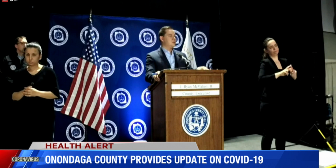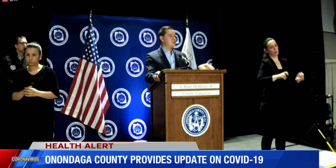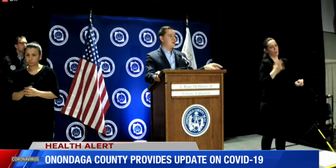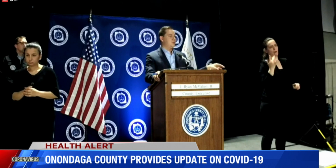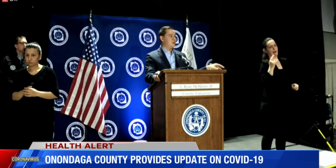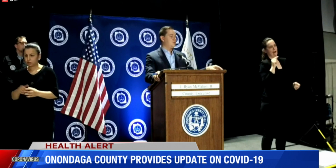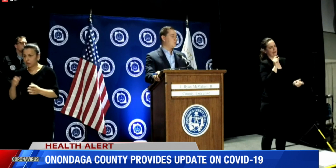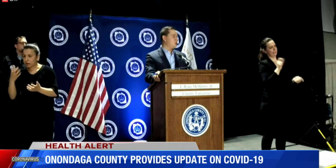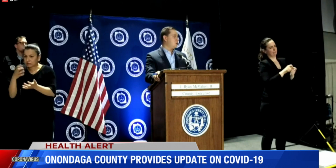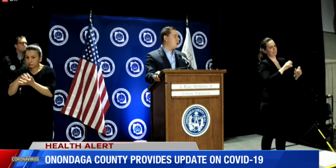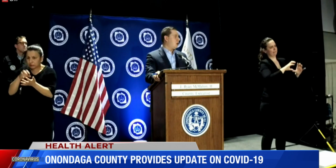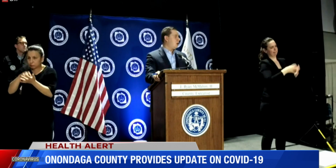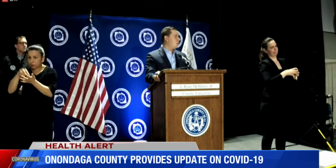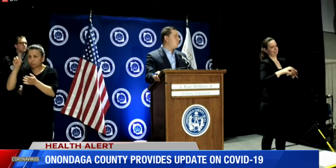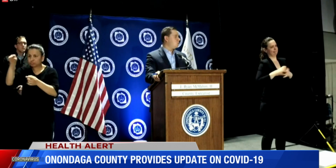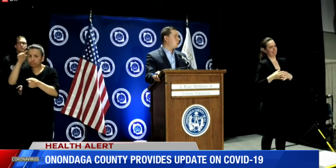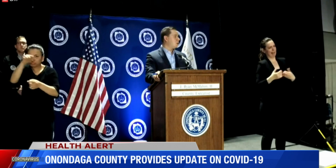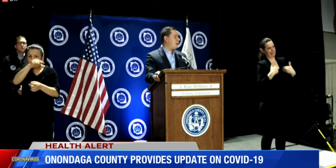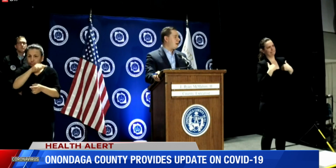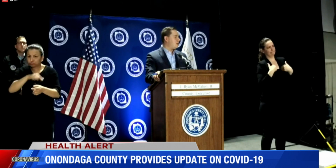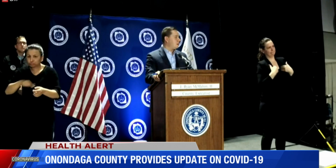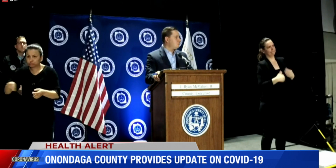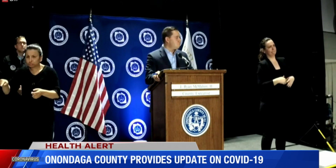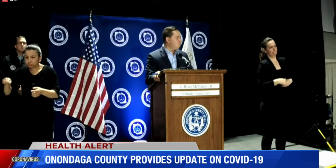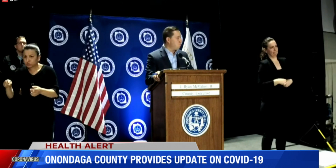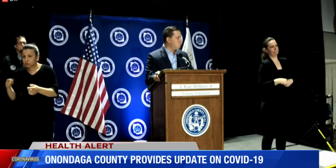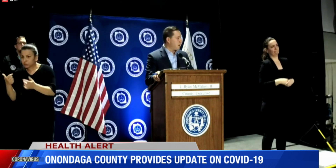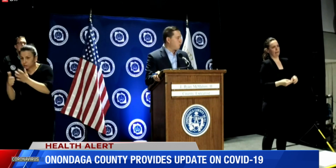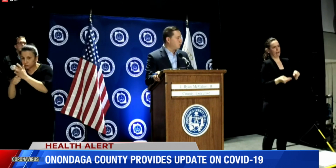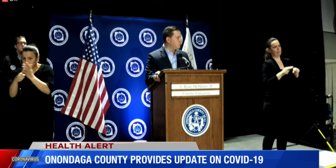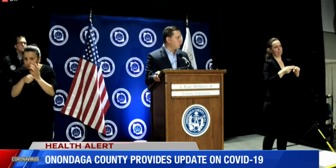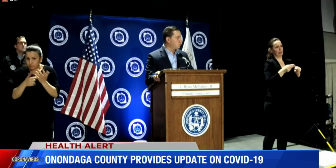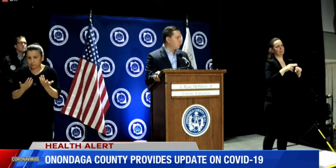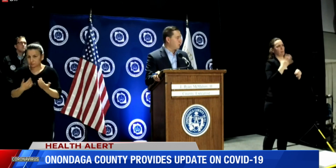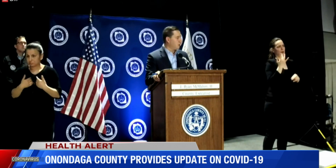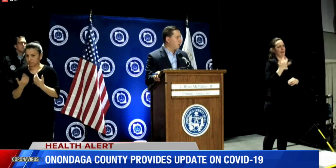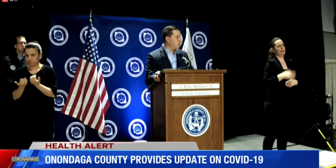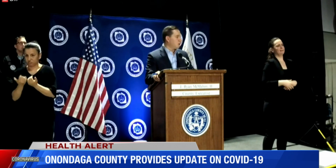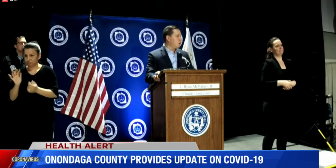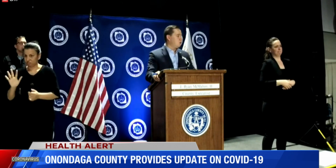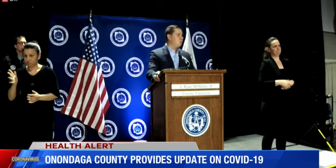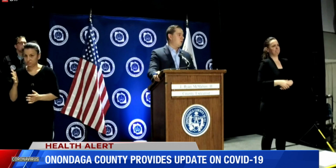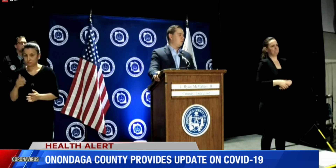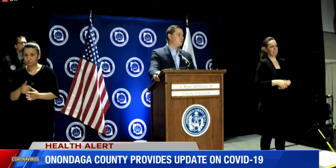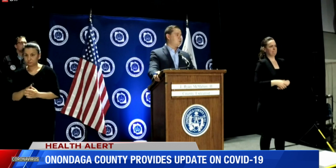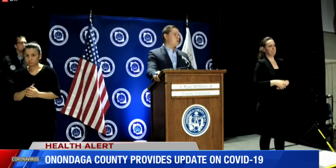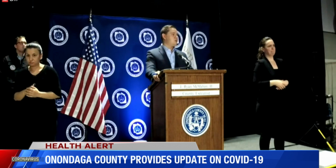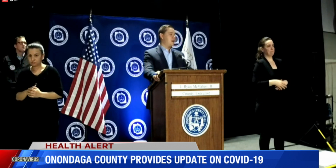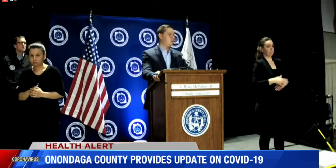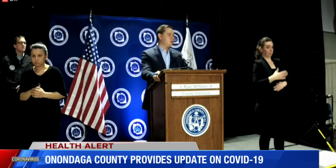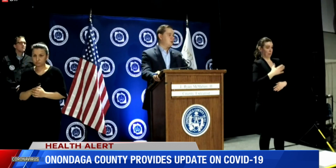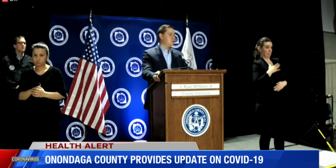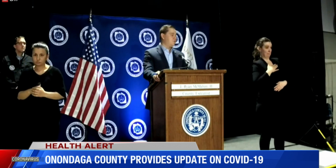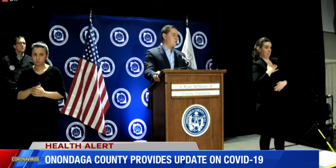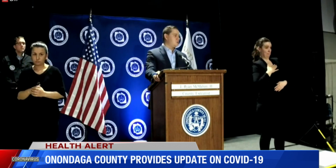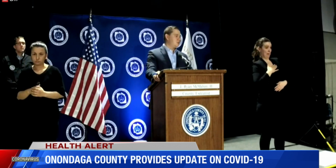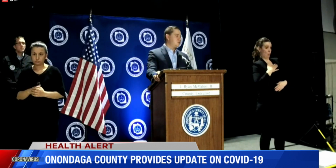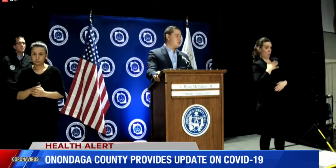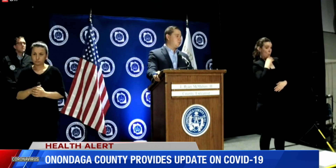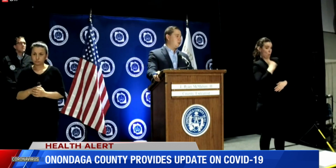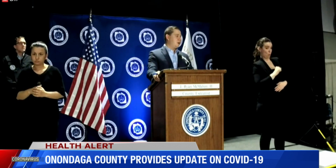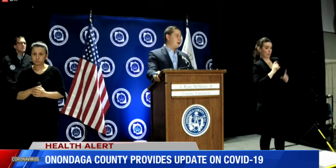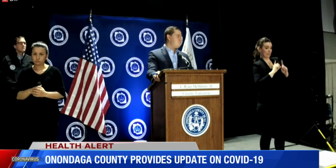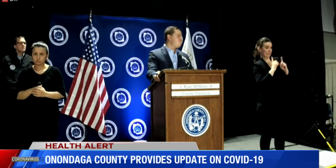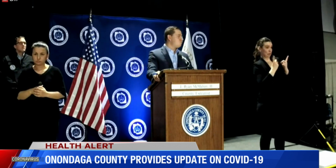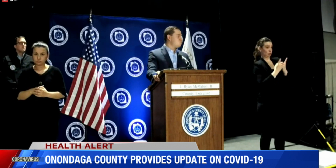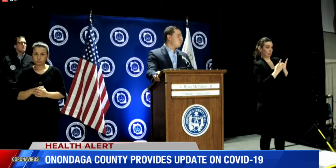issue is in some of this. Look at my old district over there in 13207, diverse